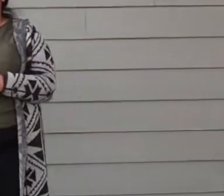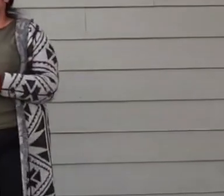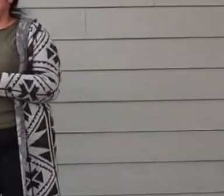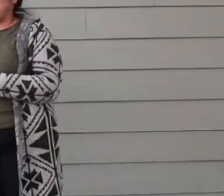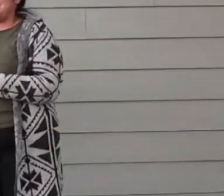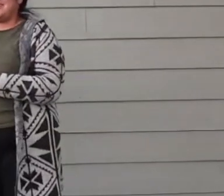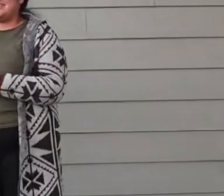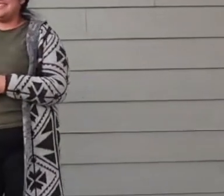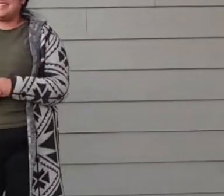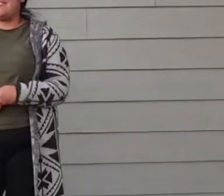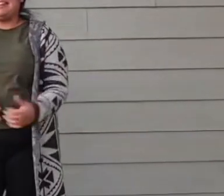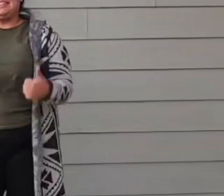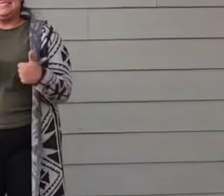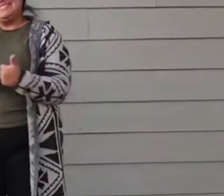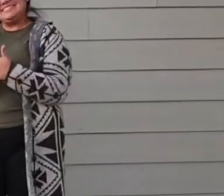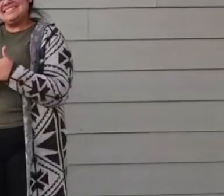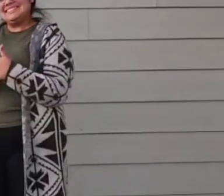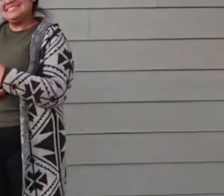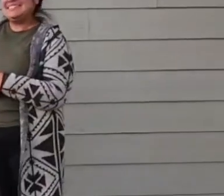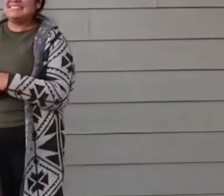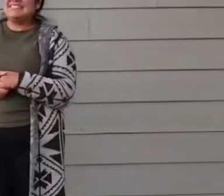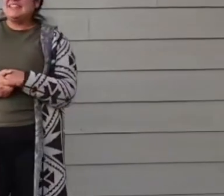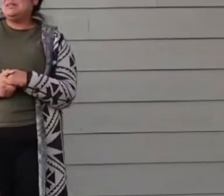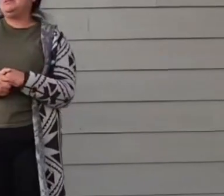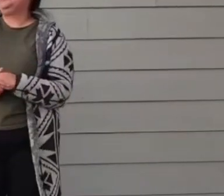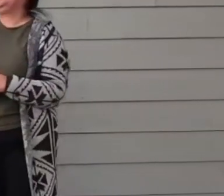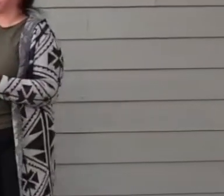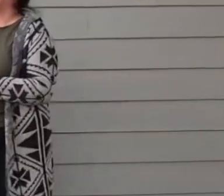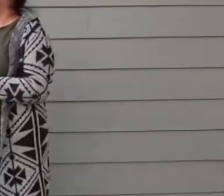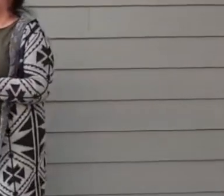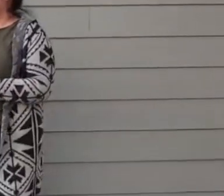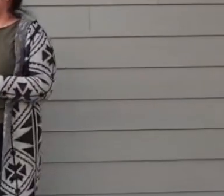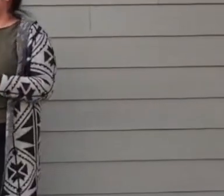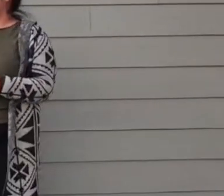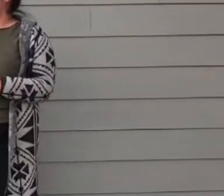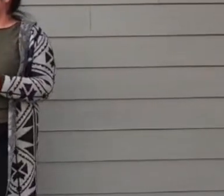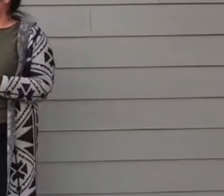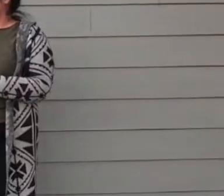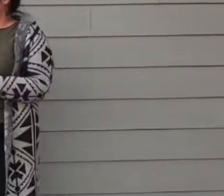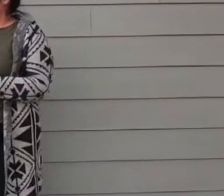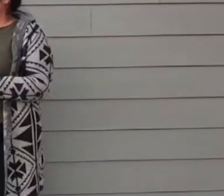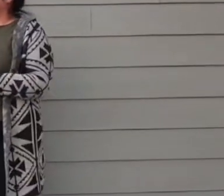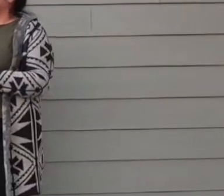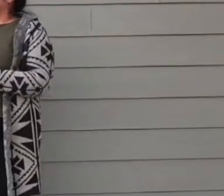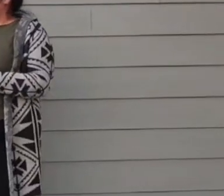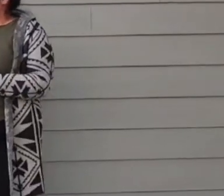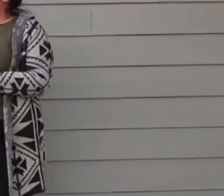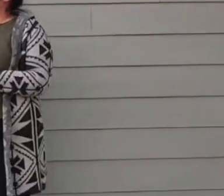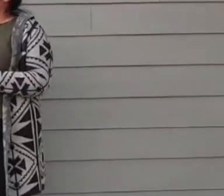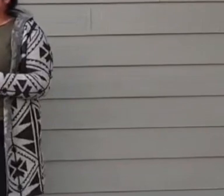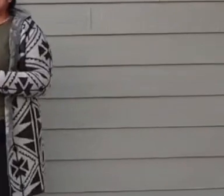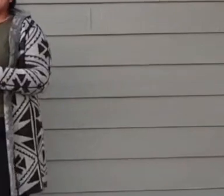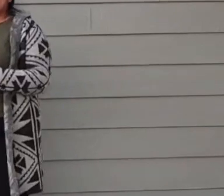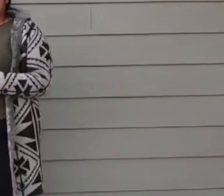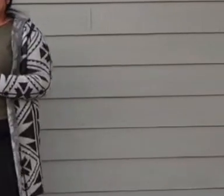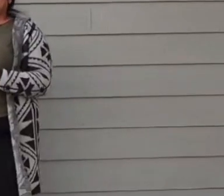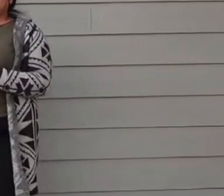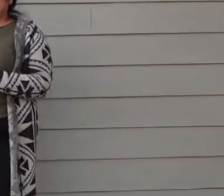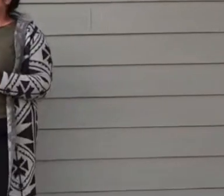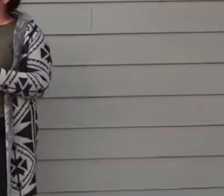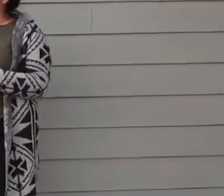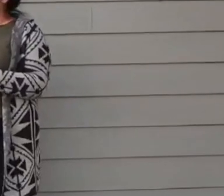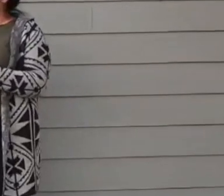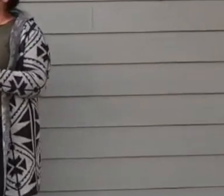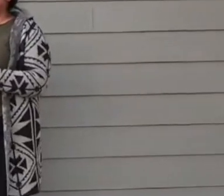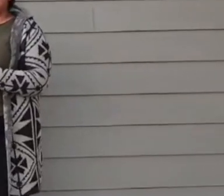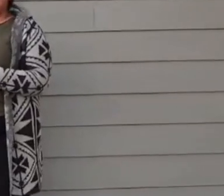at Pastor Jason's house, 6 to 7. And one thing we definitely need to be in prayer for is our legacy fund,